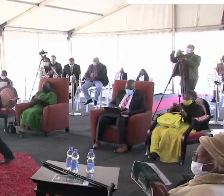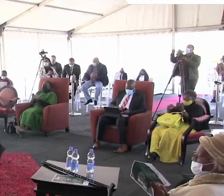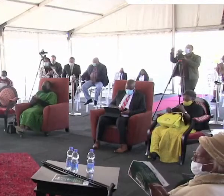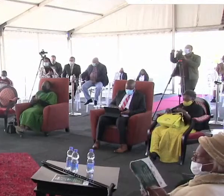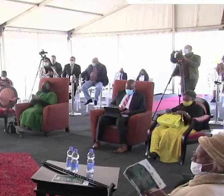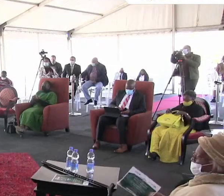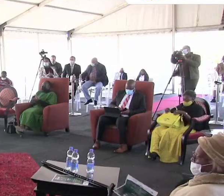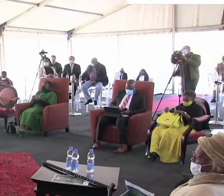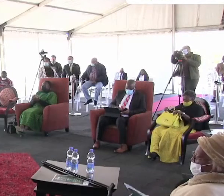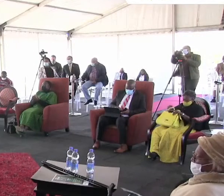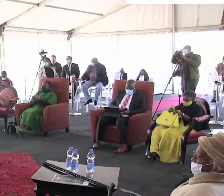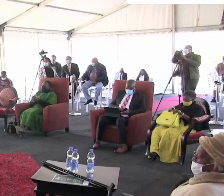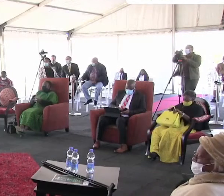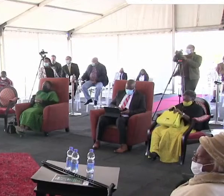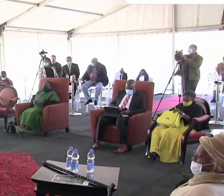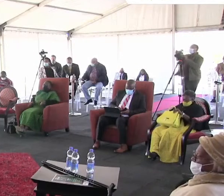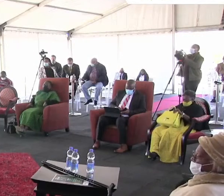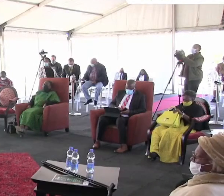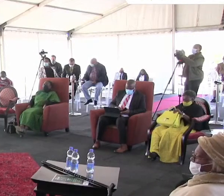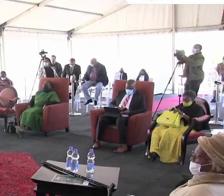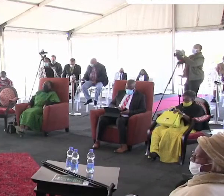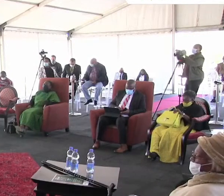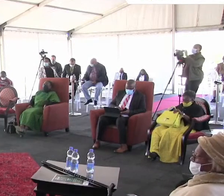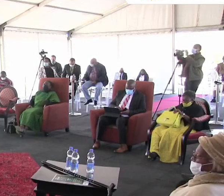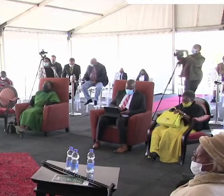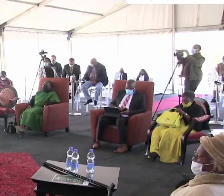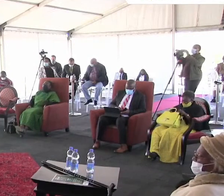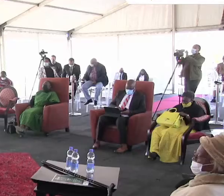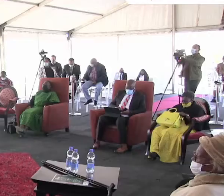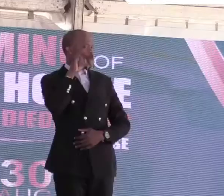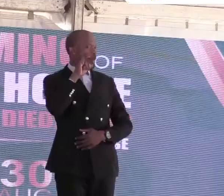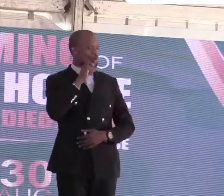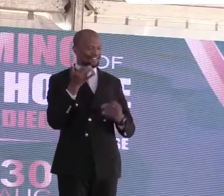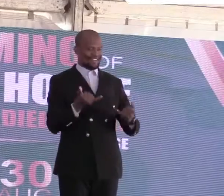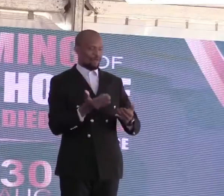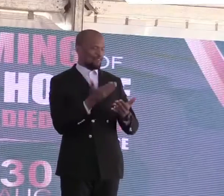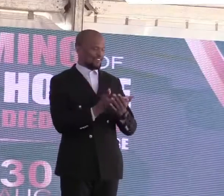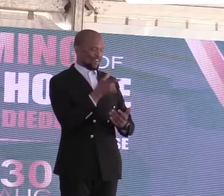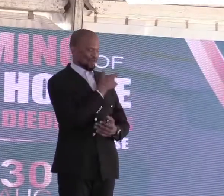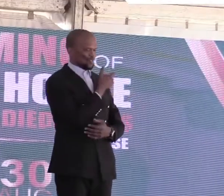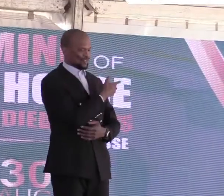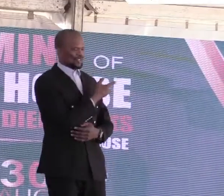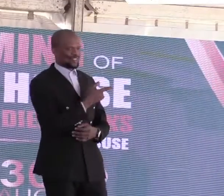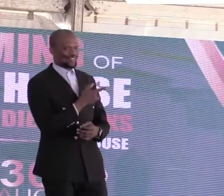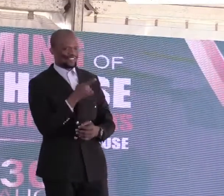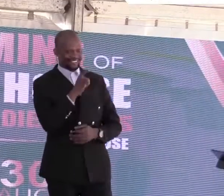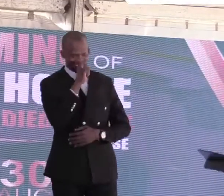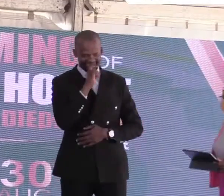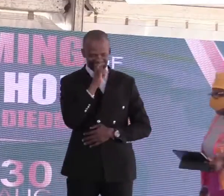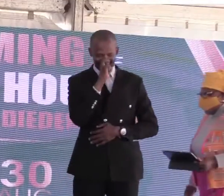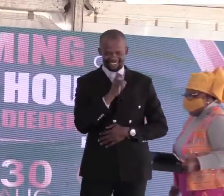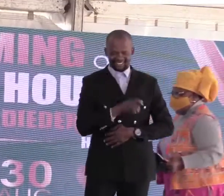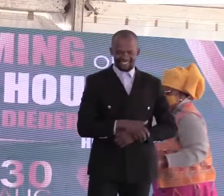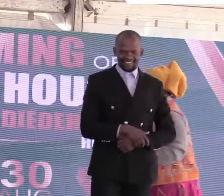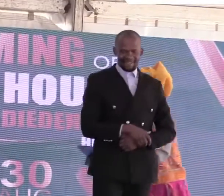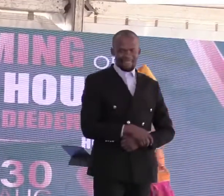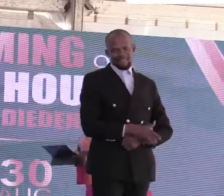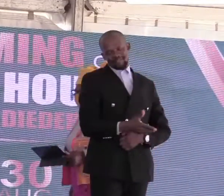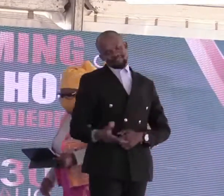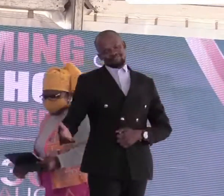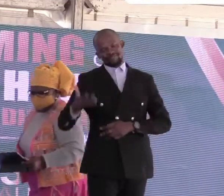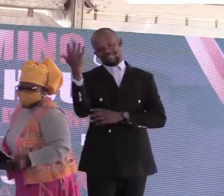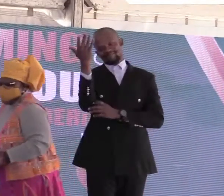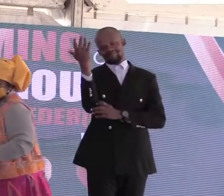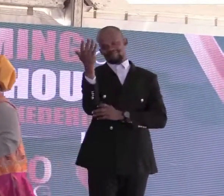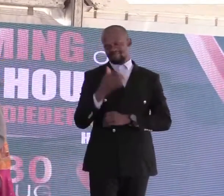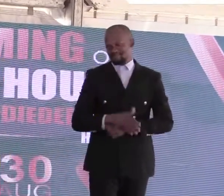twin Usis Buki, because I am old now, I can call you guys Sisi, to come and take the photo.